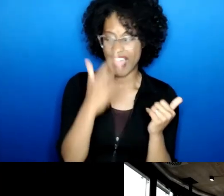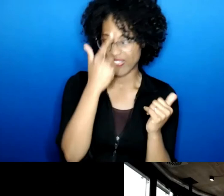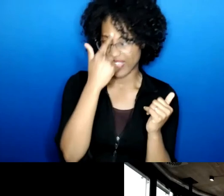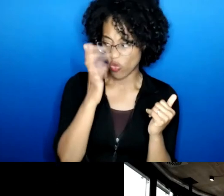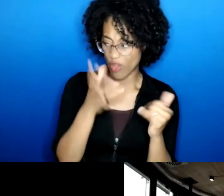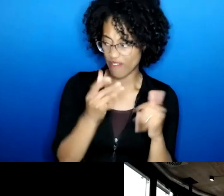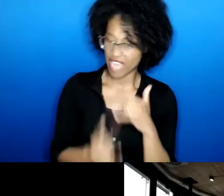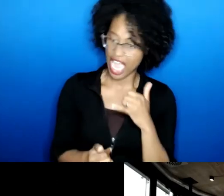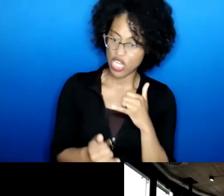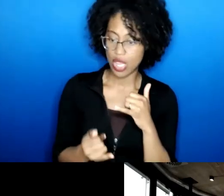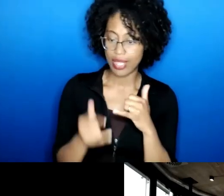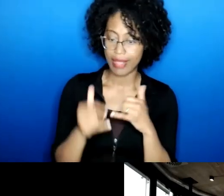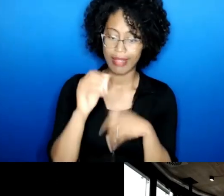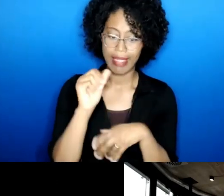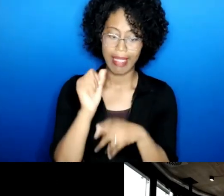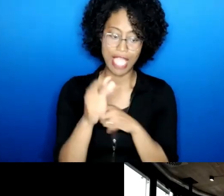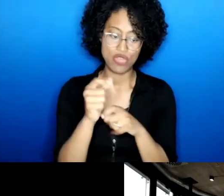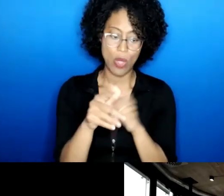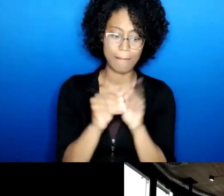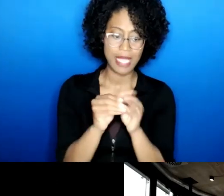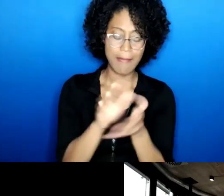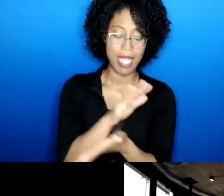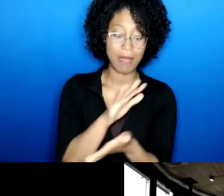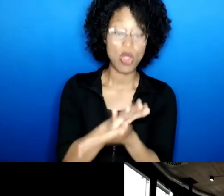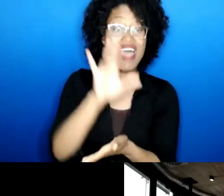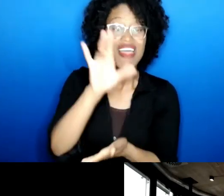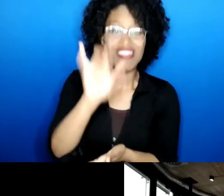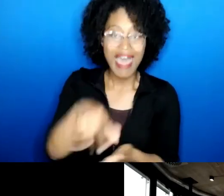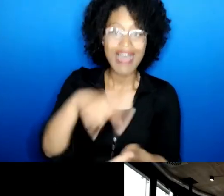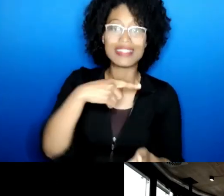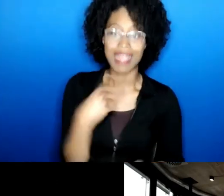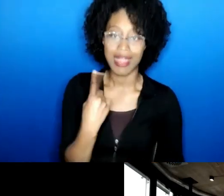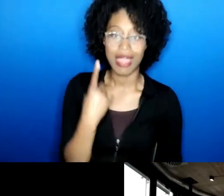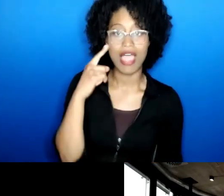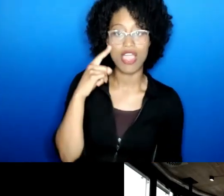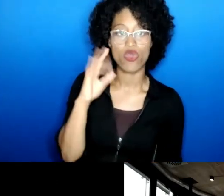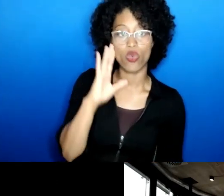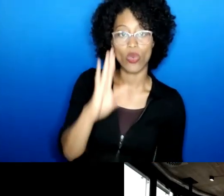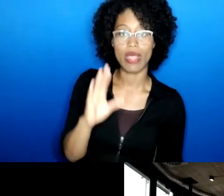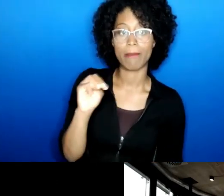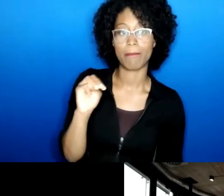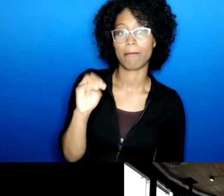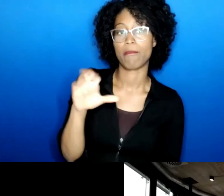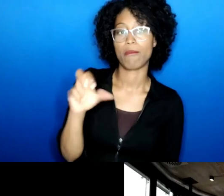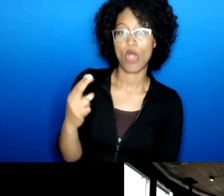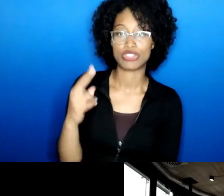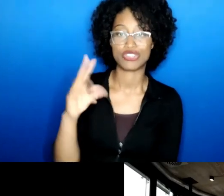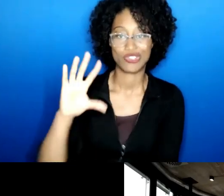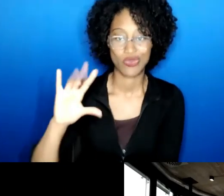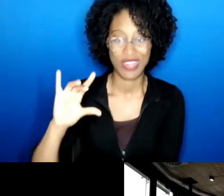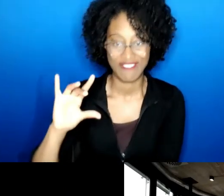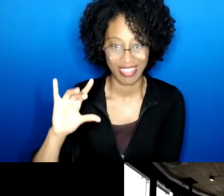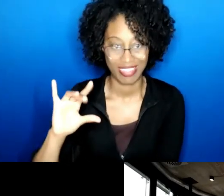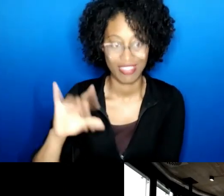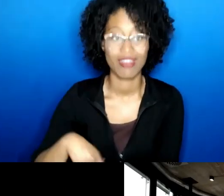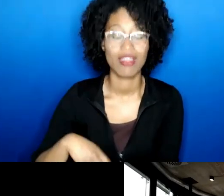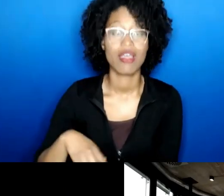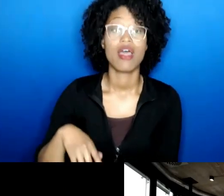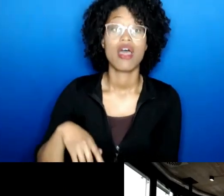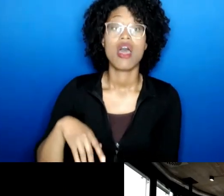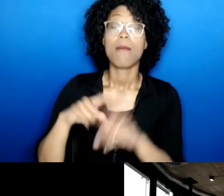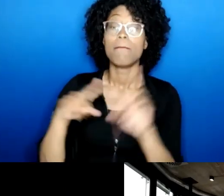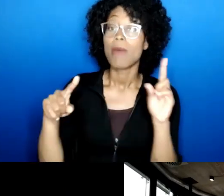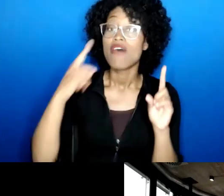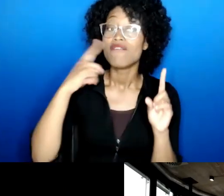annual meeting paper. The deadline for that is March 25th. The deadline